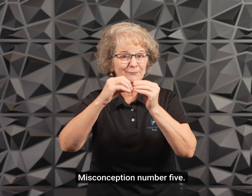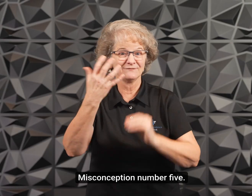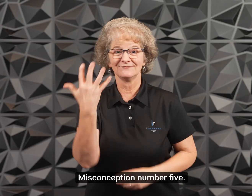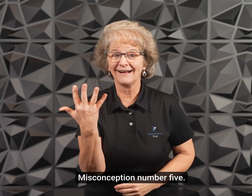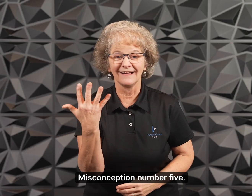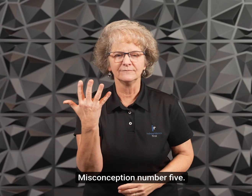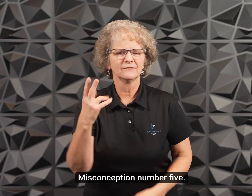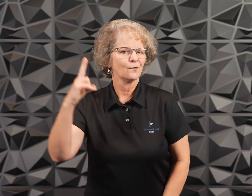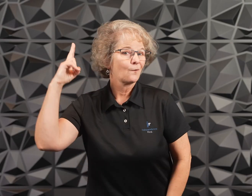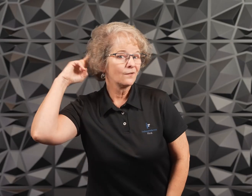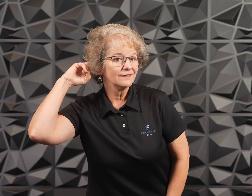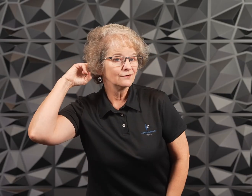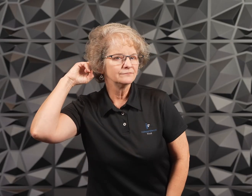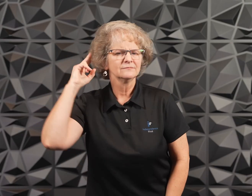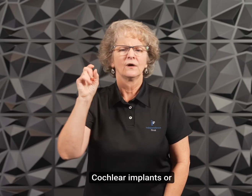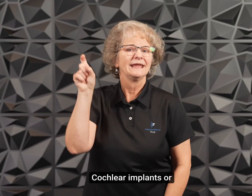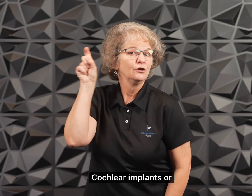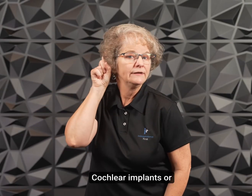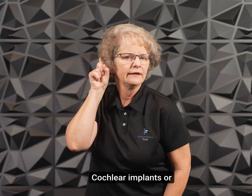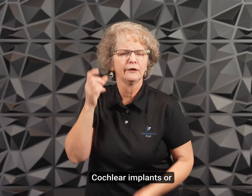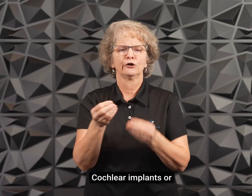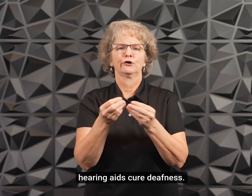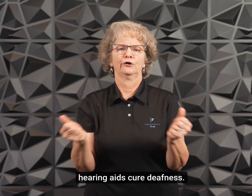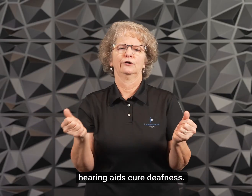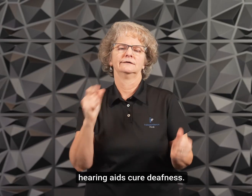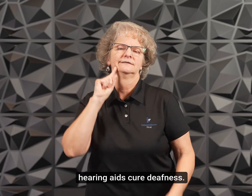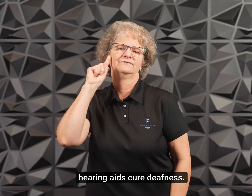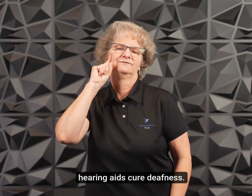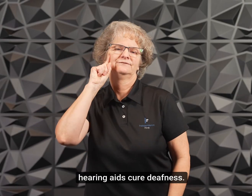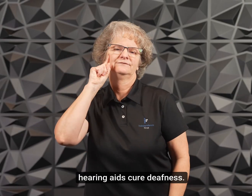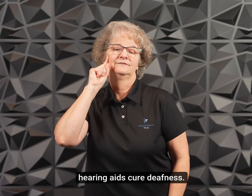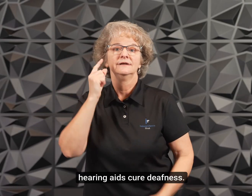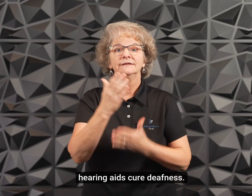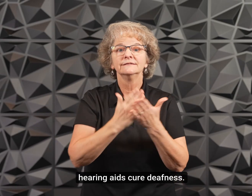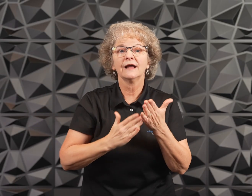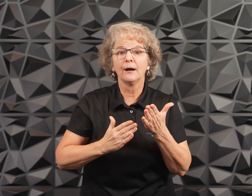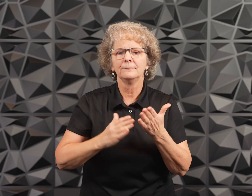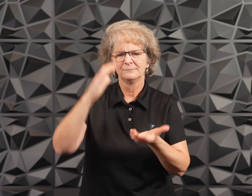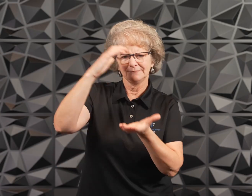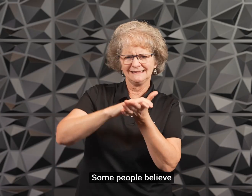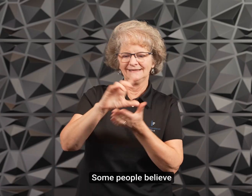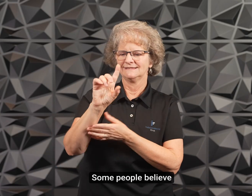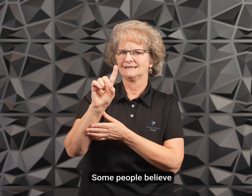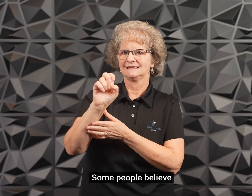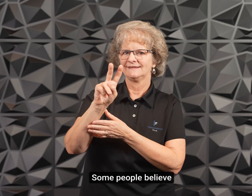Misconception number 5. Cochlear implants or hearing aids cure deafness. Some people